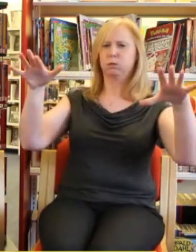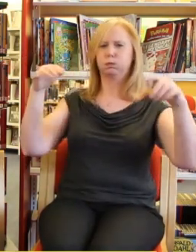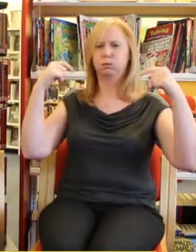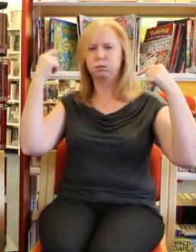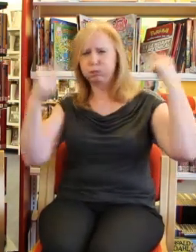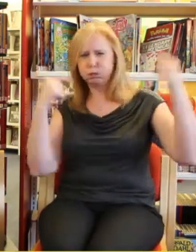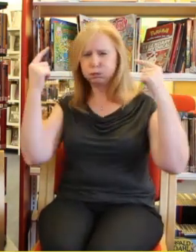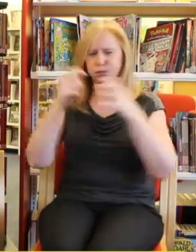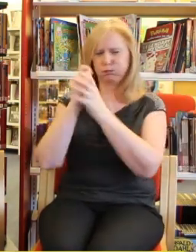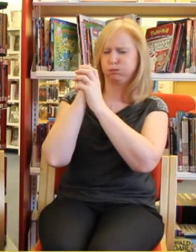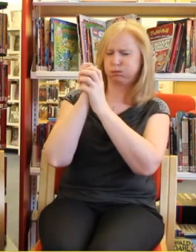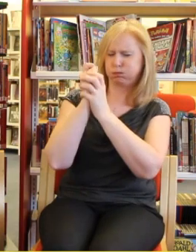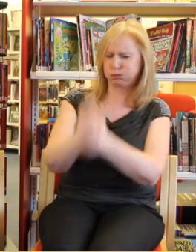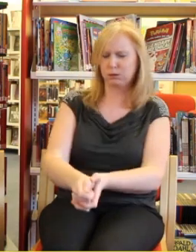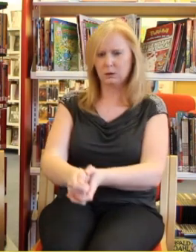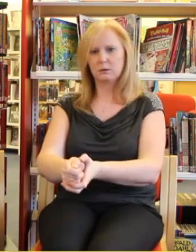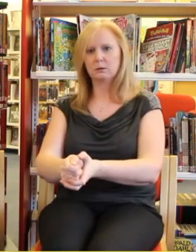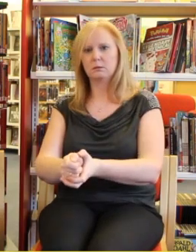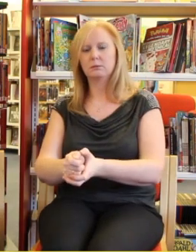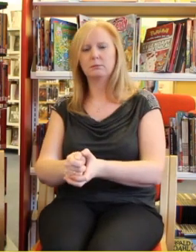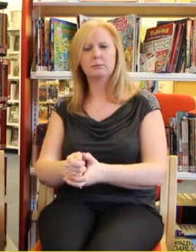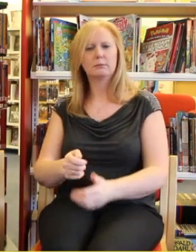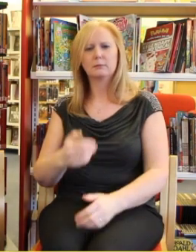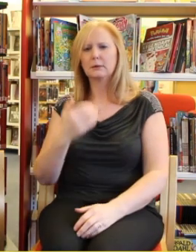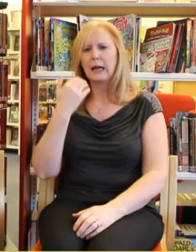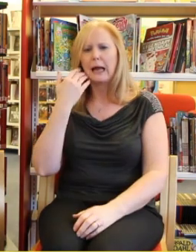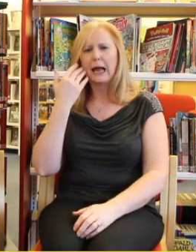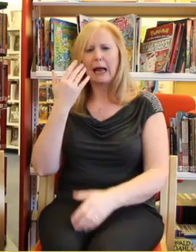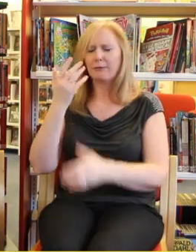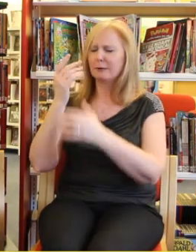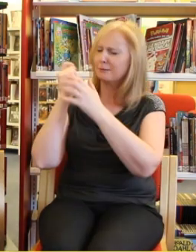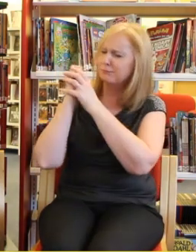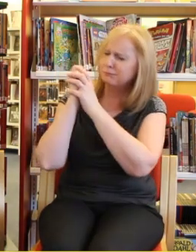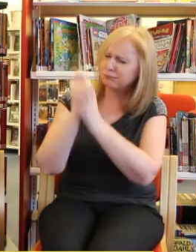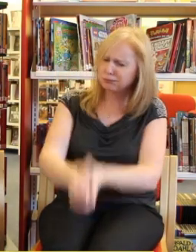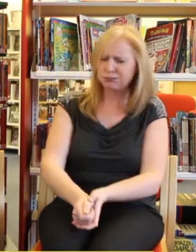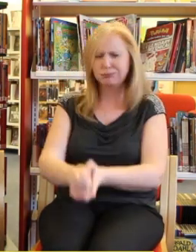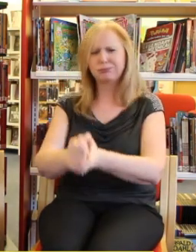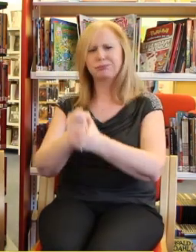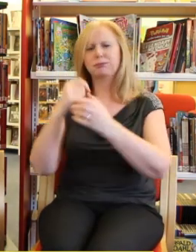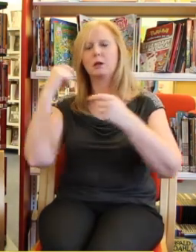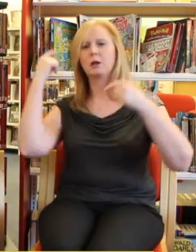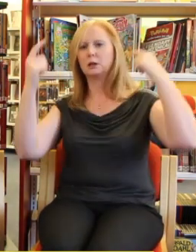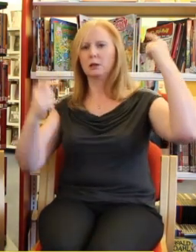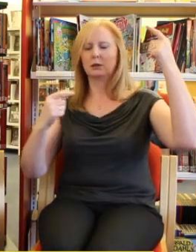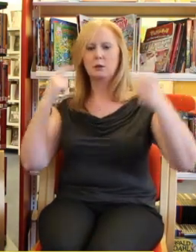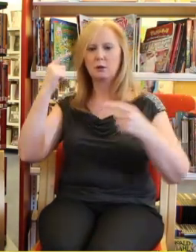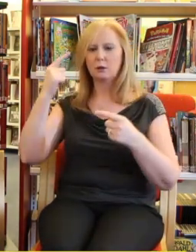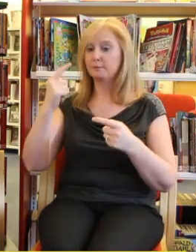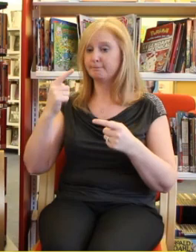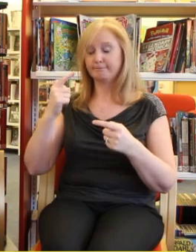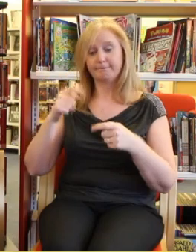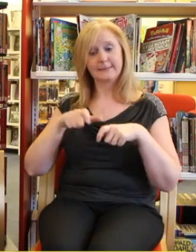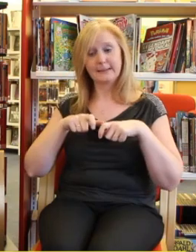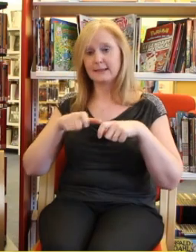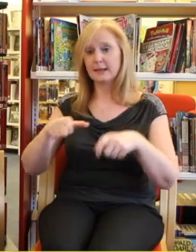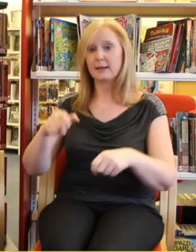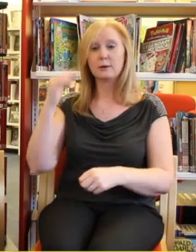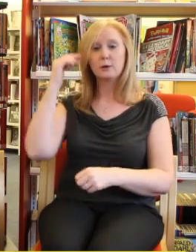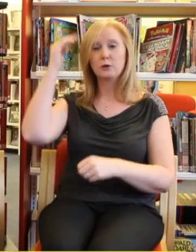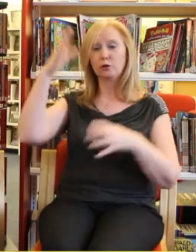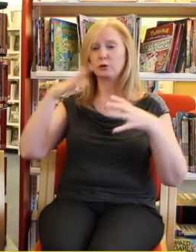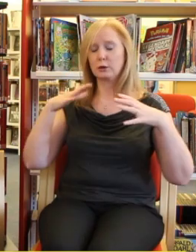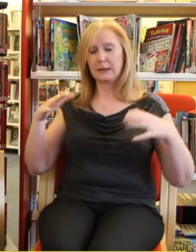bash. But although every strike made a huge smashing sound the giant dreamed on fast asleep